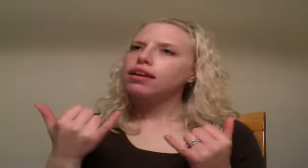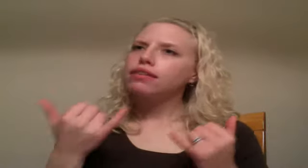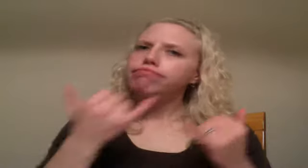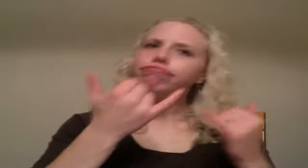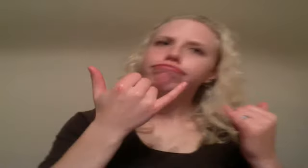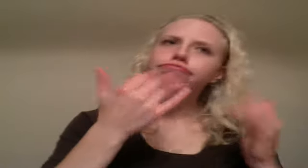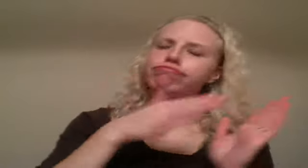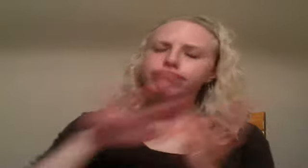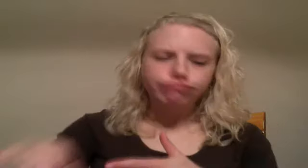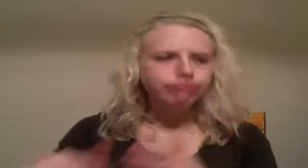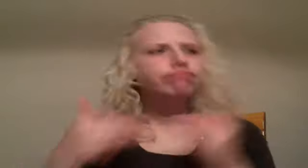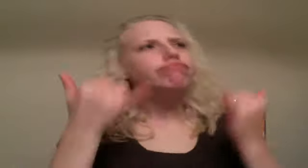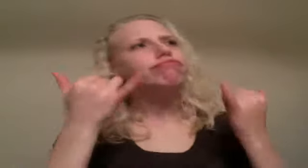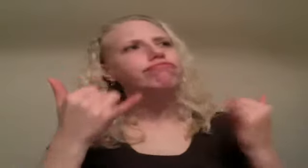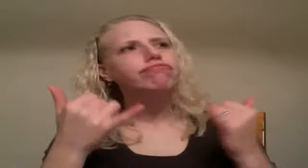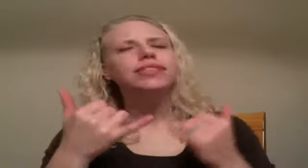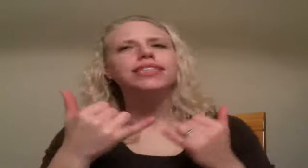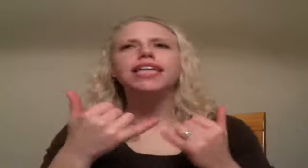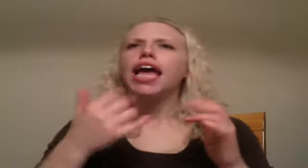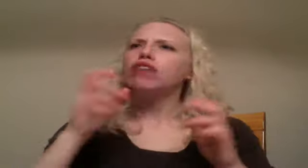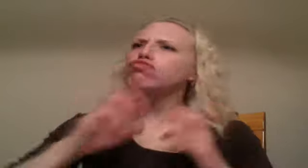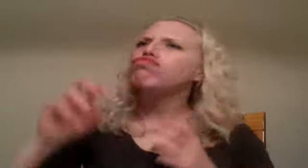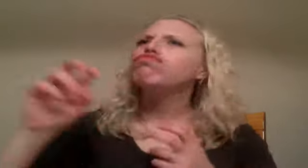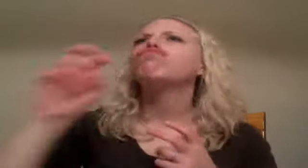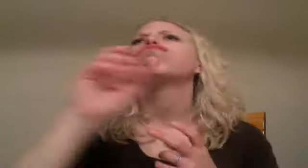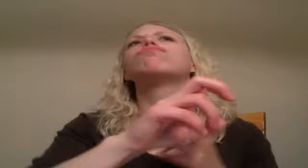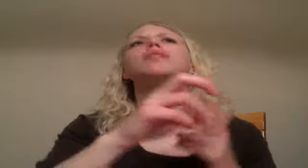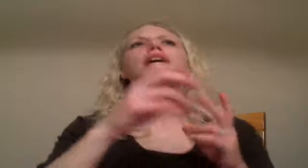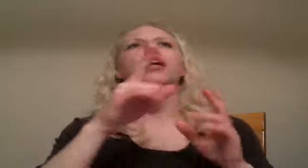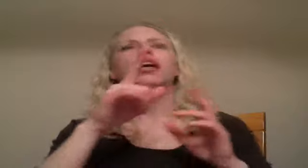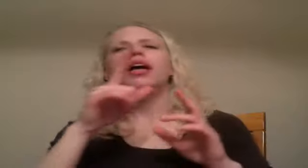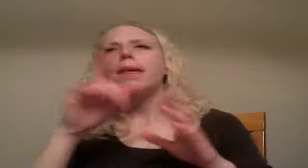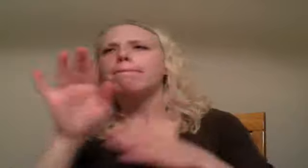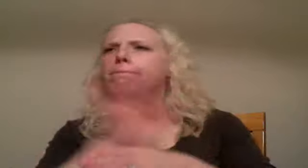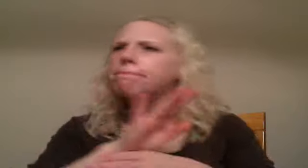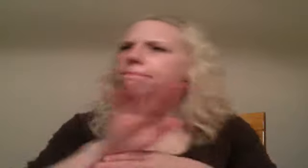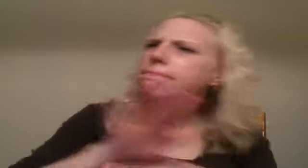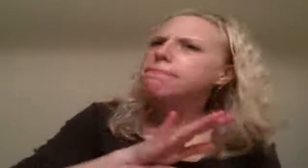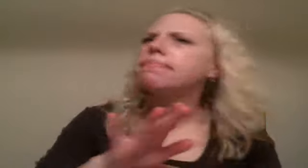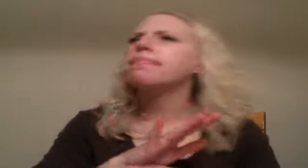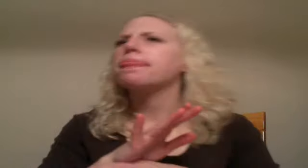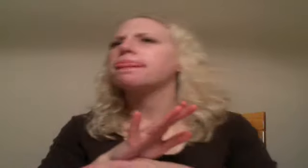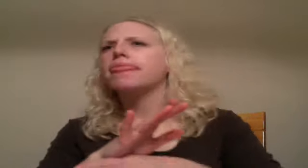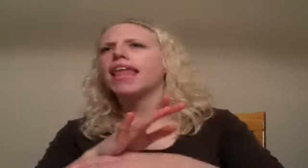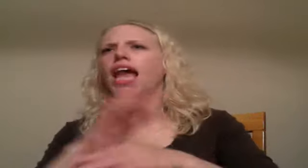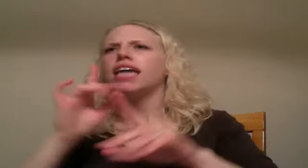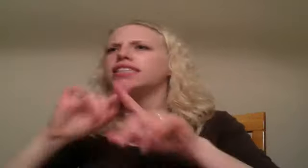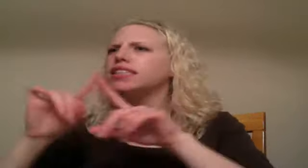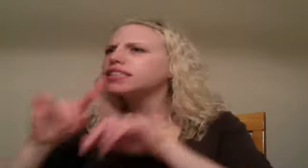jet lag, global travel, 24-hour business, shift work,